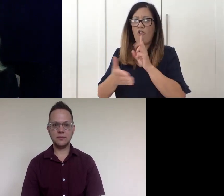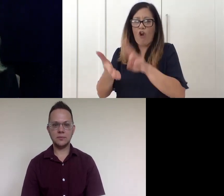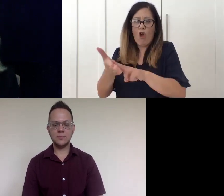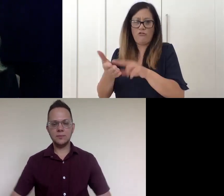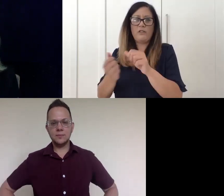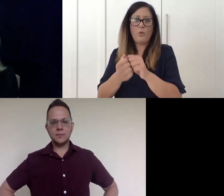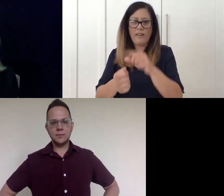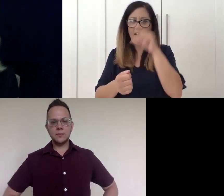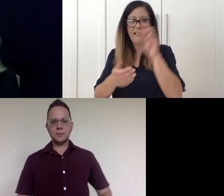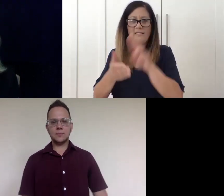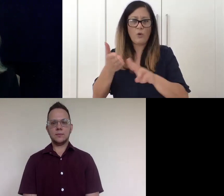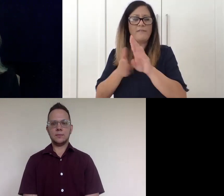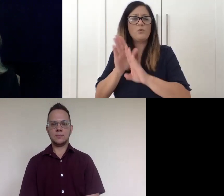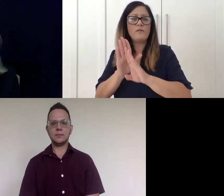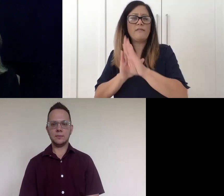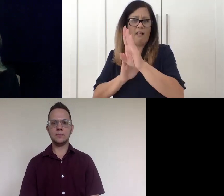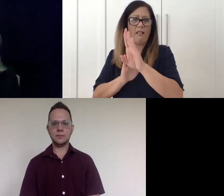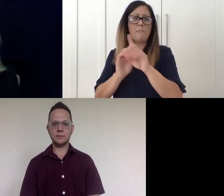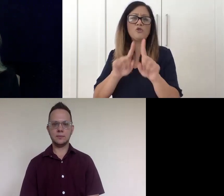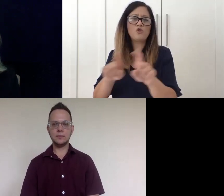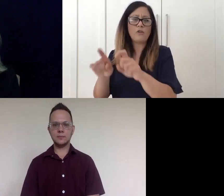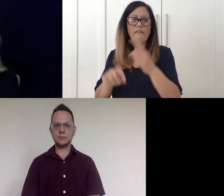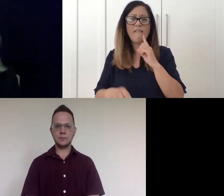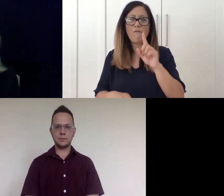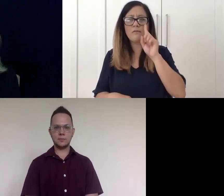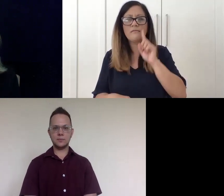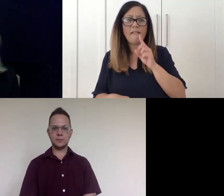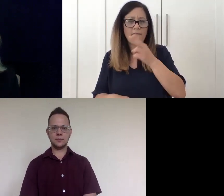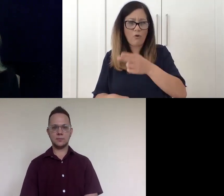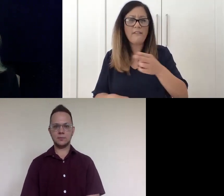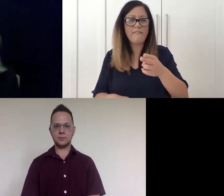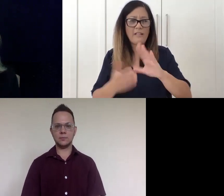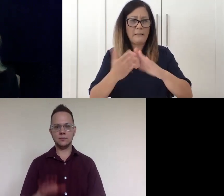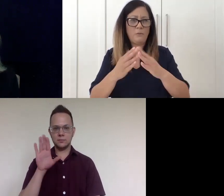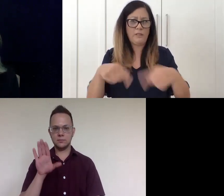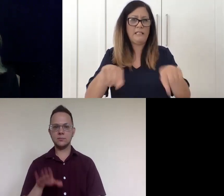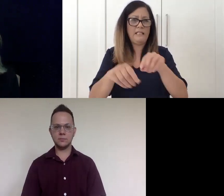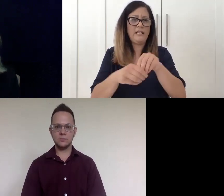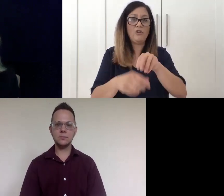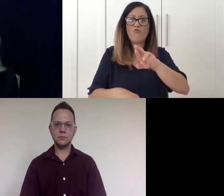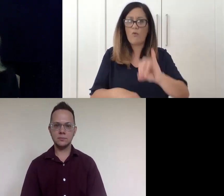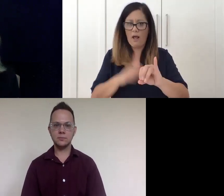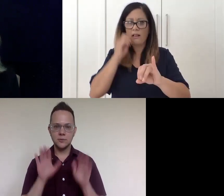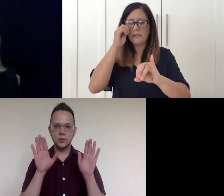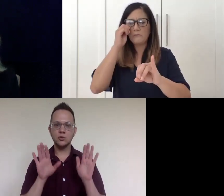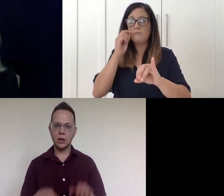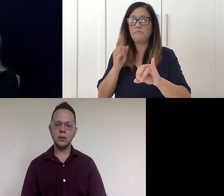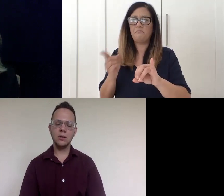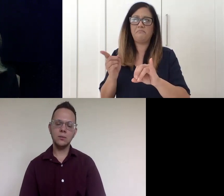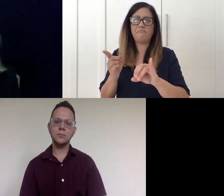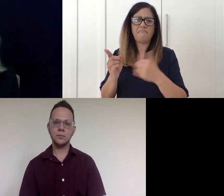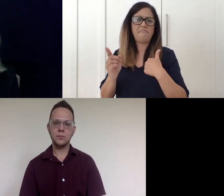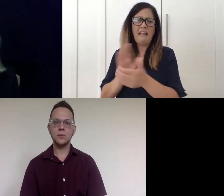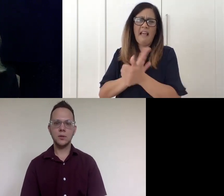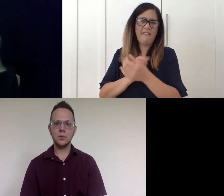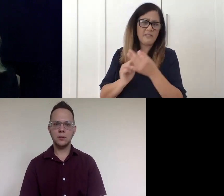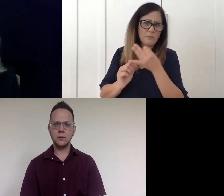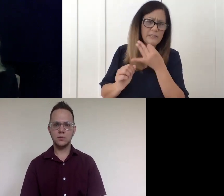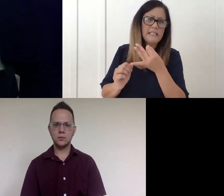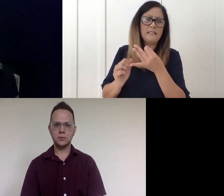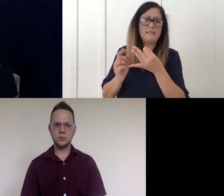Gallaudet University, and in fact, we do have a contract with Gallaudet to develop the survey that we're planning to use with the deaf and hard of hearing community in